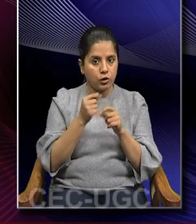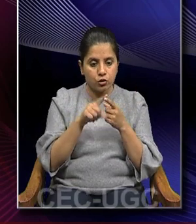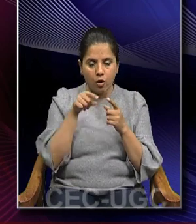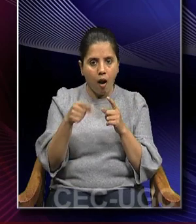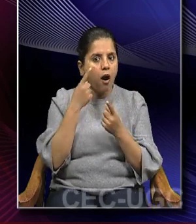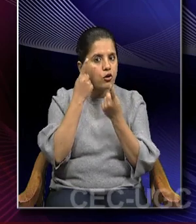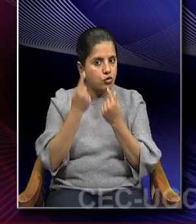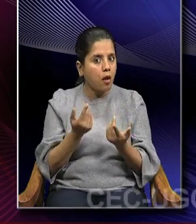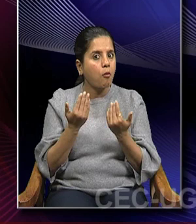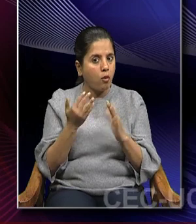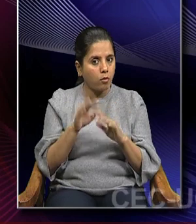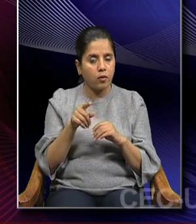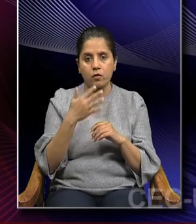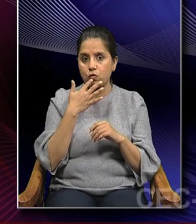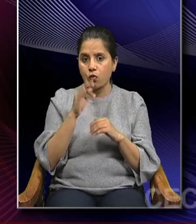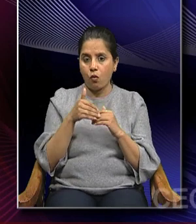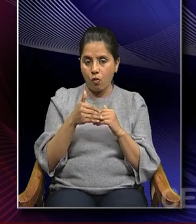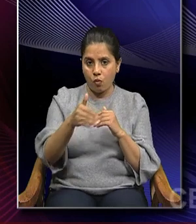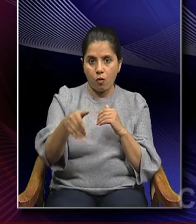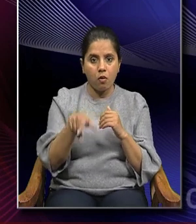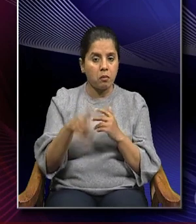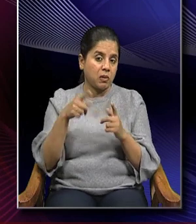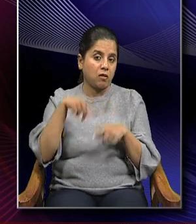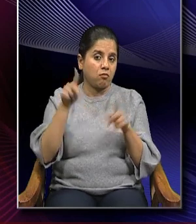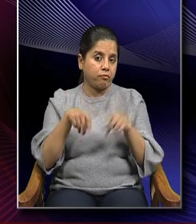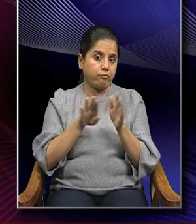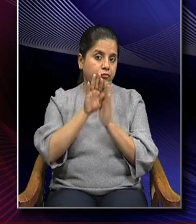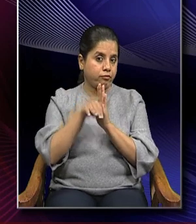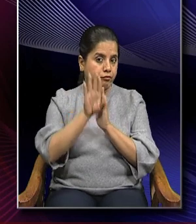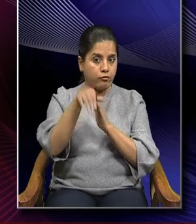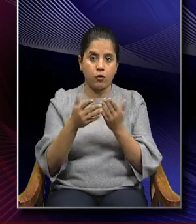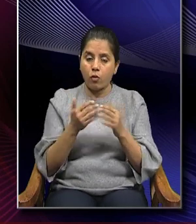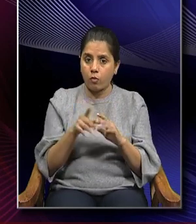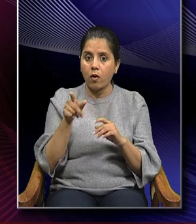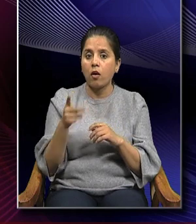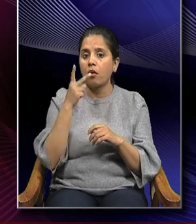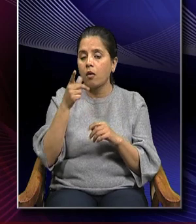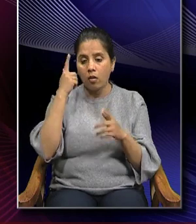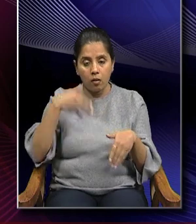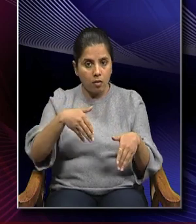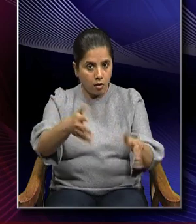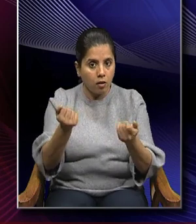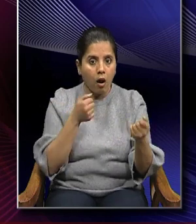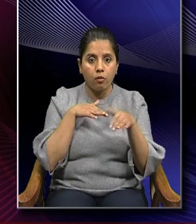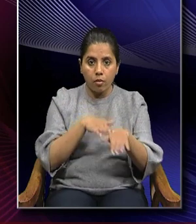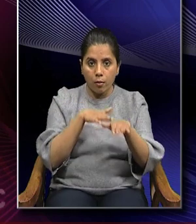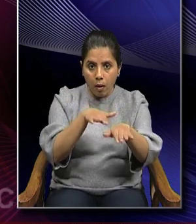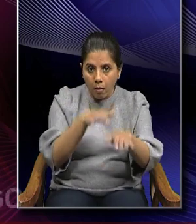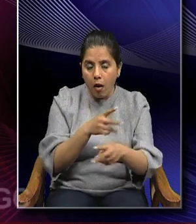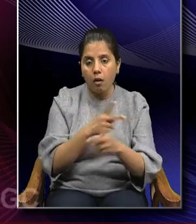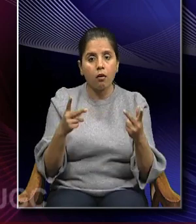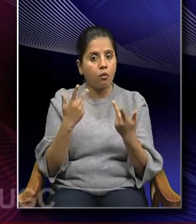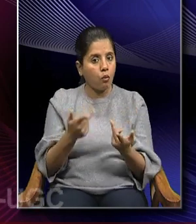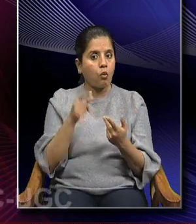you. So, in actual life that may vary according to the condition of the road or traffic which you are facing, or